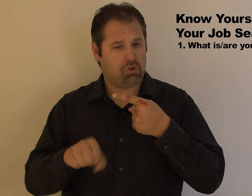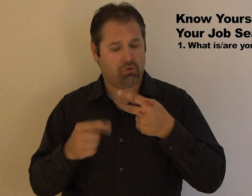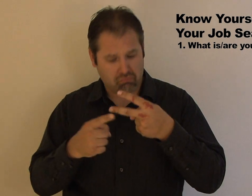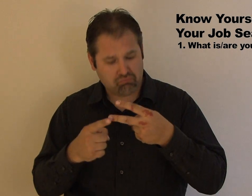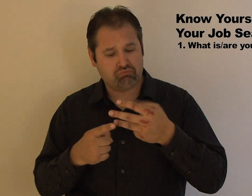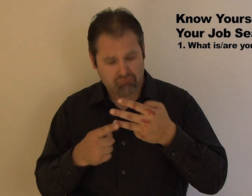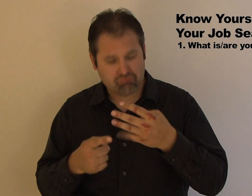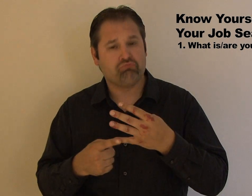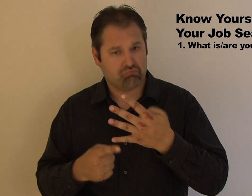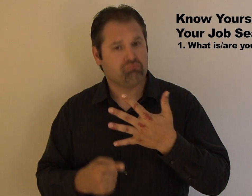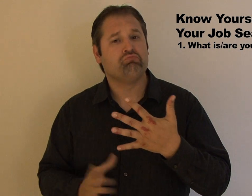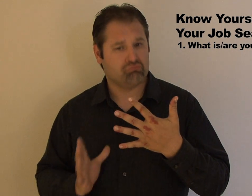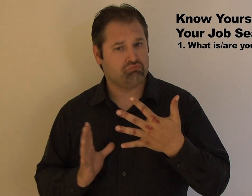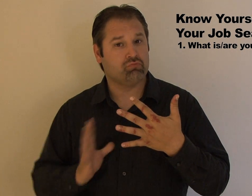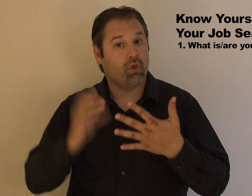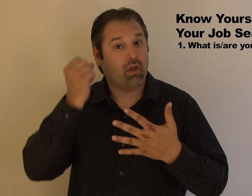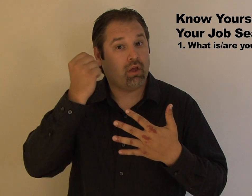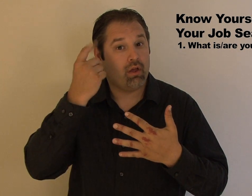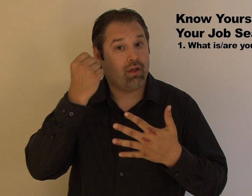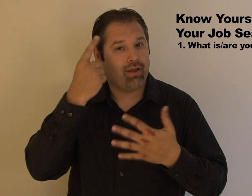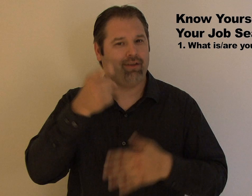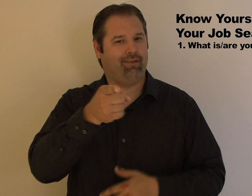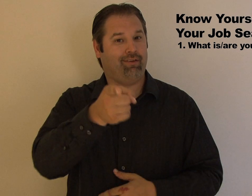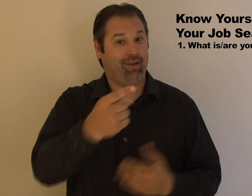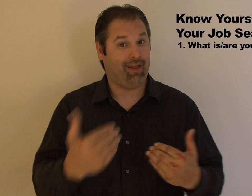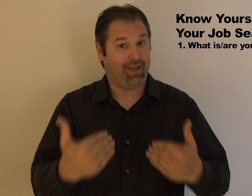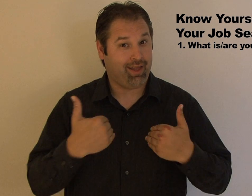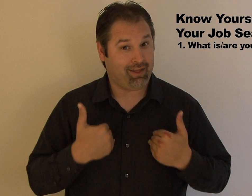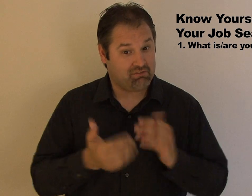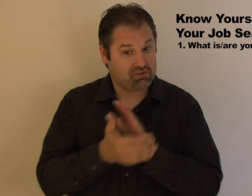You can have more than one target if you feel qualified to take a job in that field.